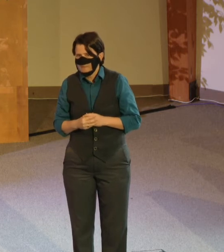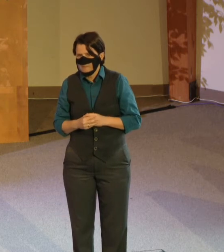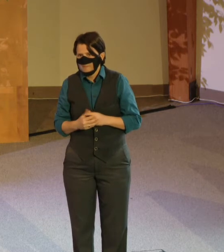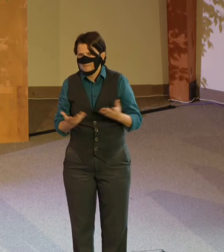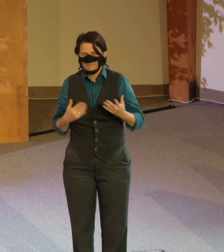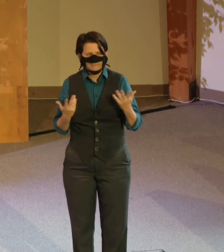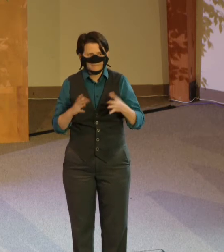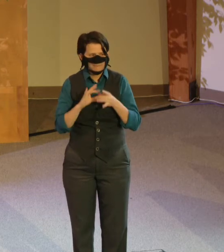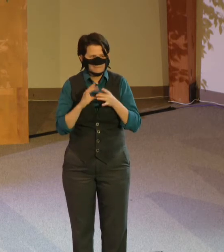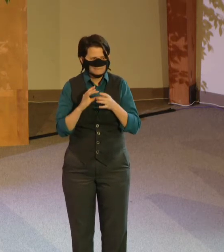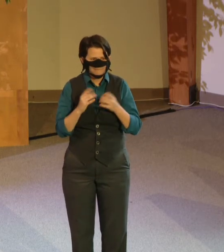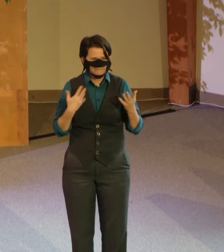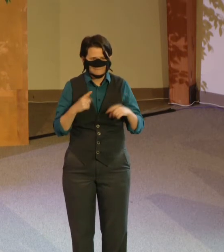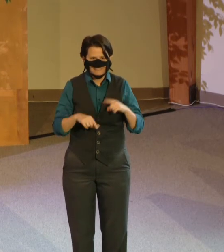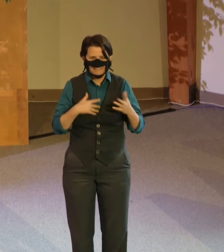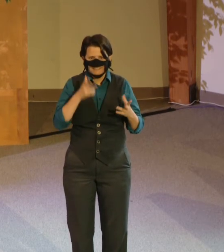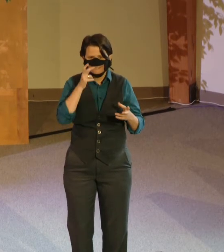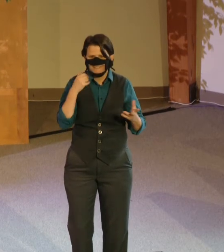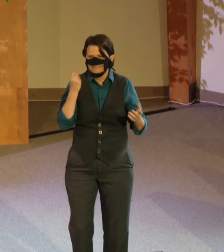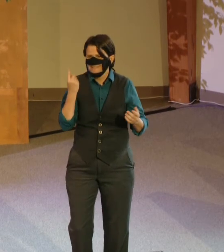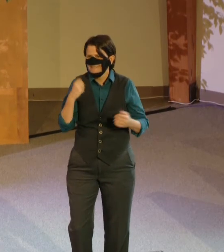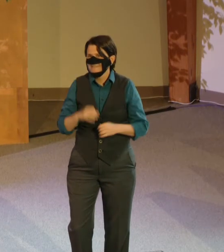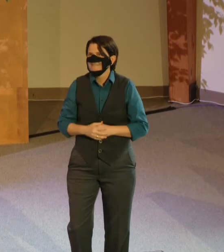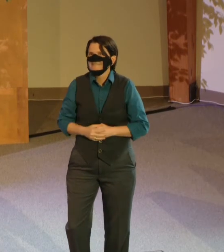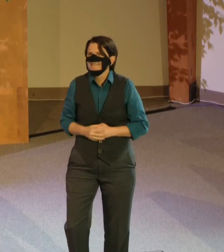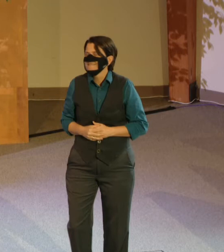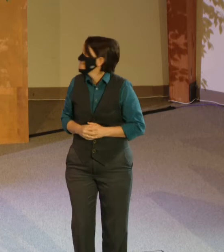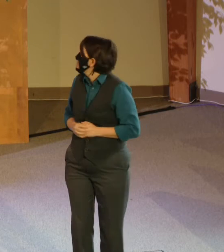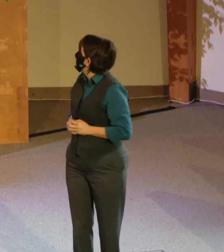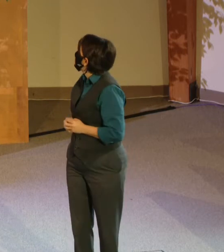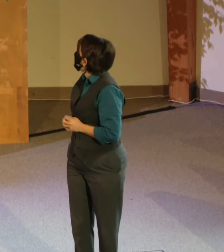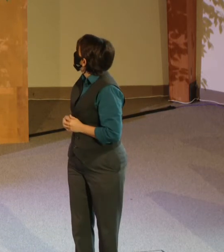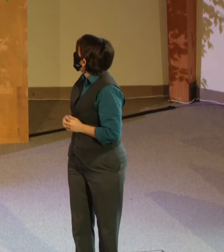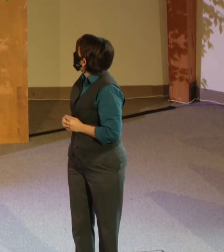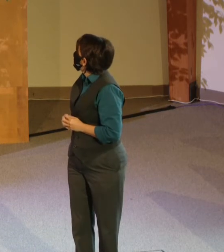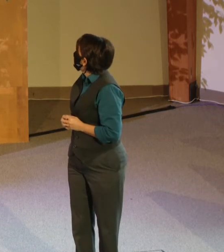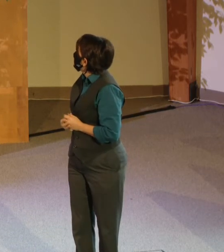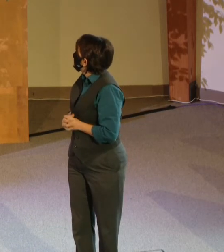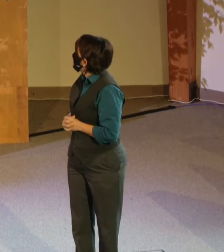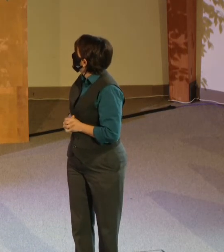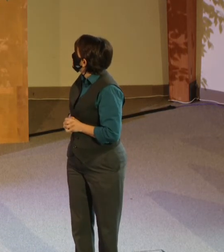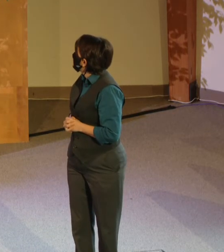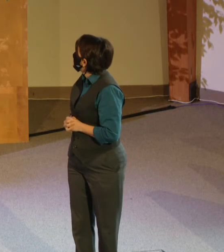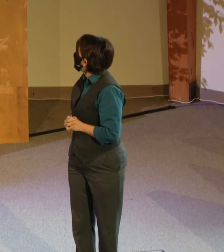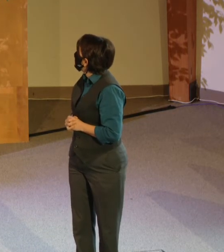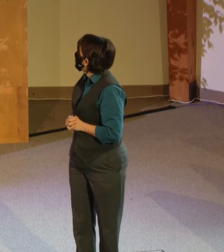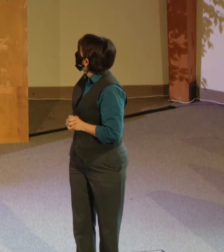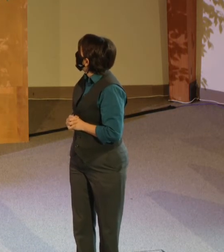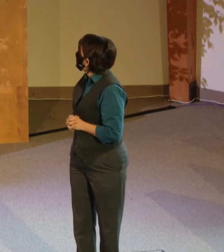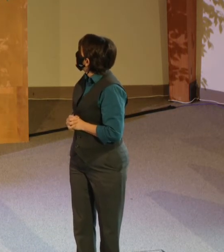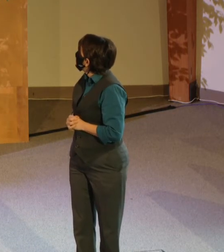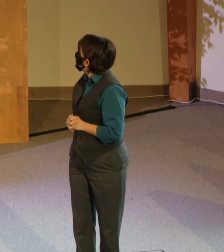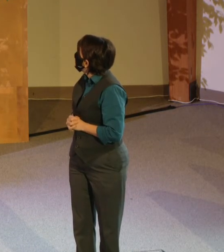they're saying it's present now. You're all getting waves. You're all getting waves. You're all having to integrate them, and that's very comfortable. And Nanda, it's very comfortable if you haven't